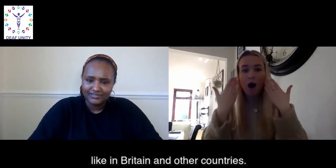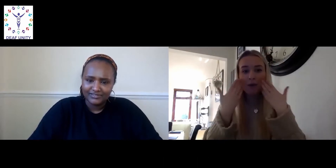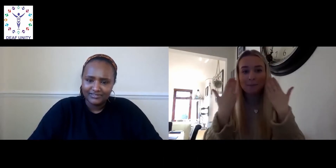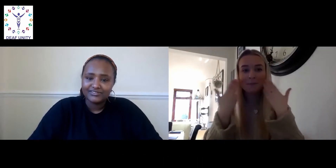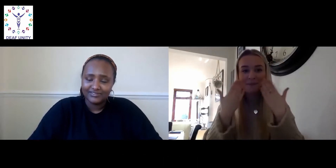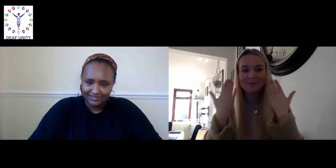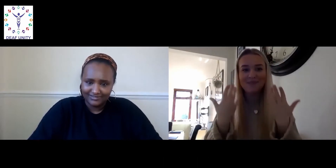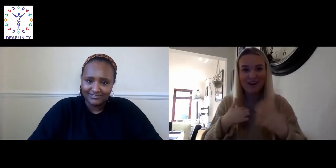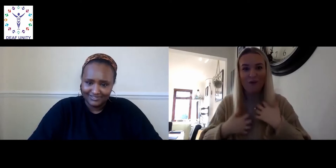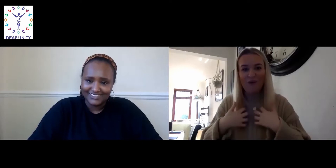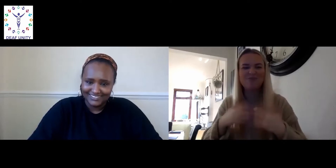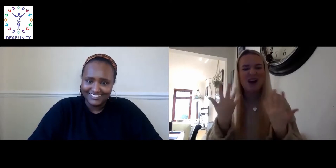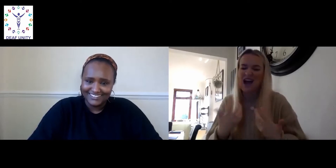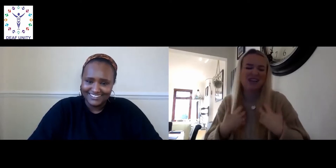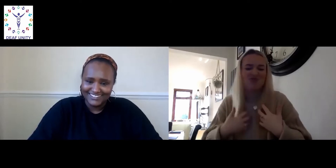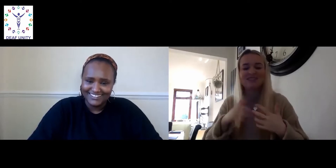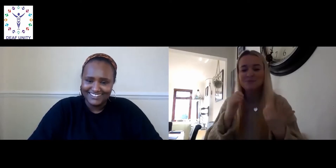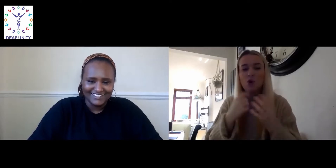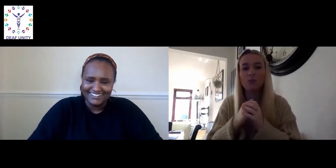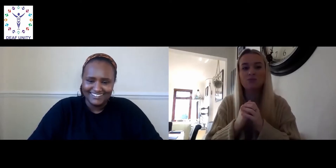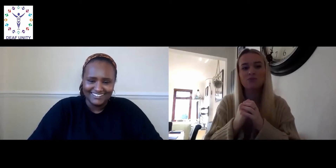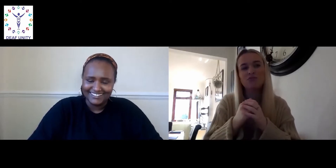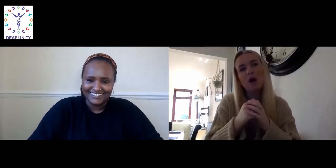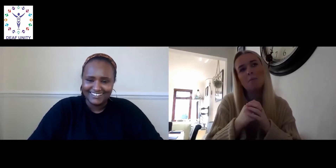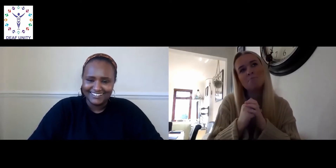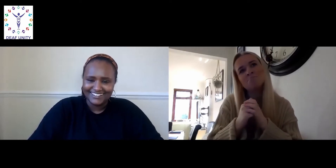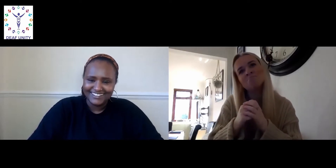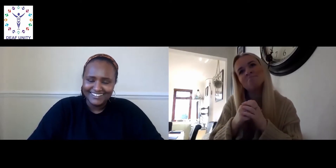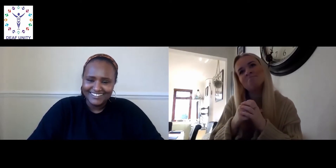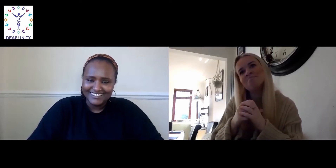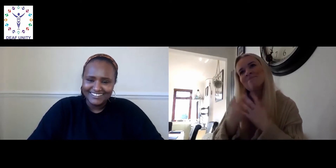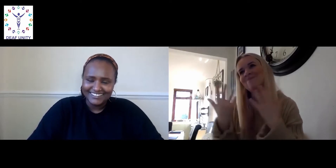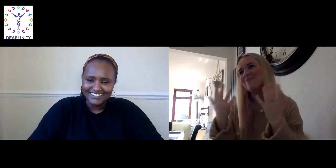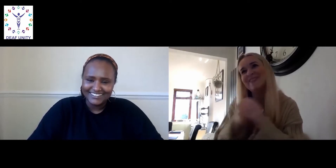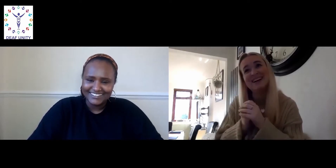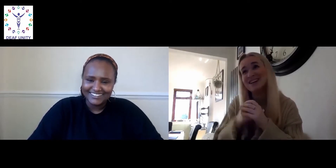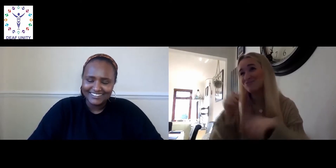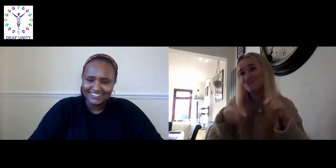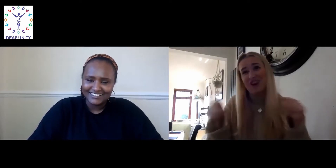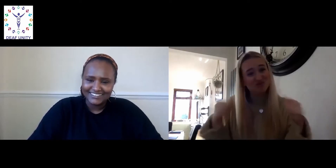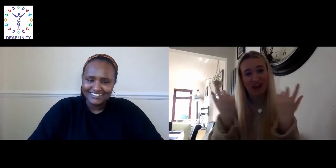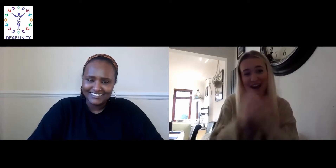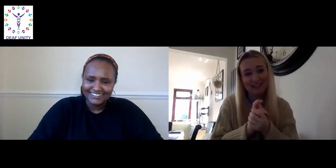years at college I studied hair and makeup, so I'm interested in that. So it's a real variety of things.